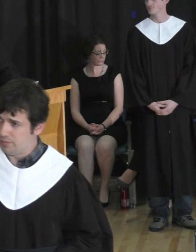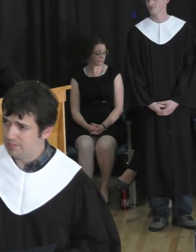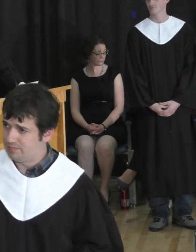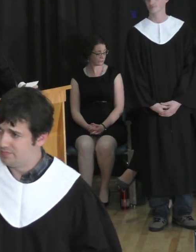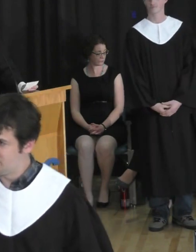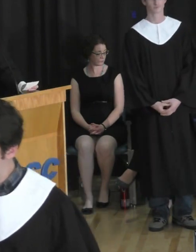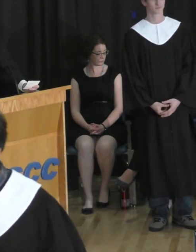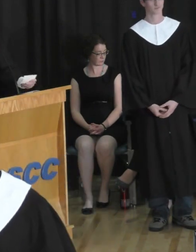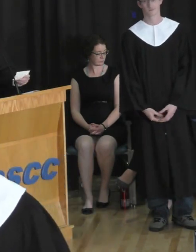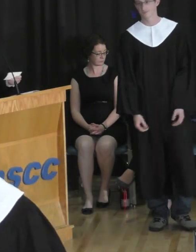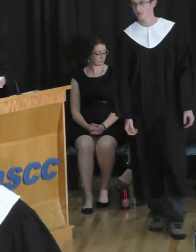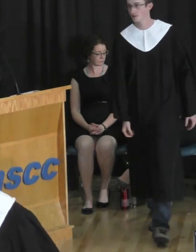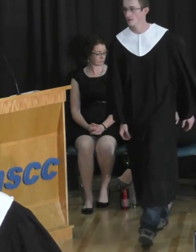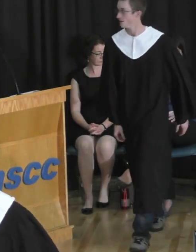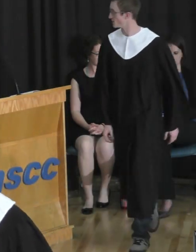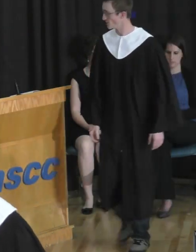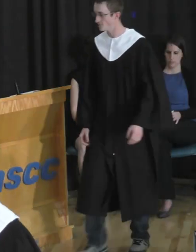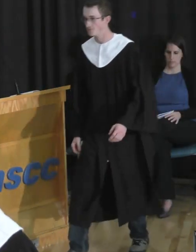Alan Locke.